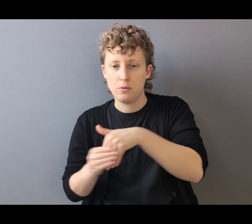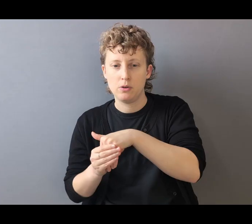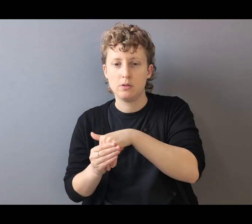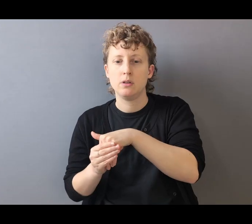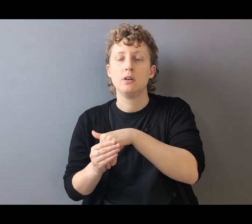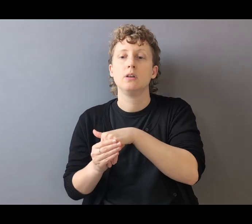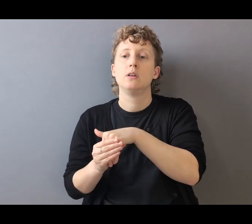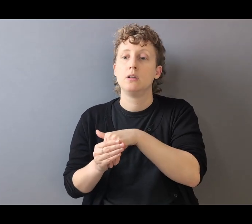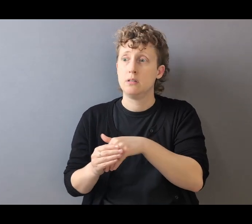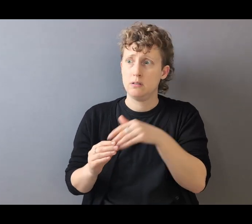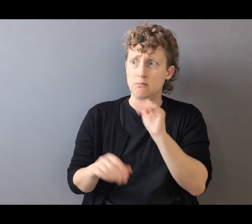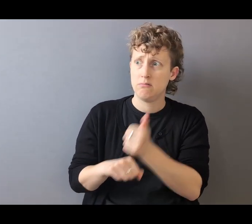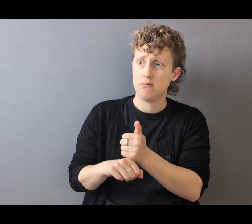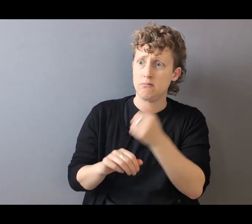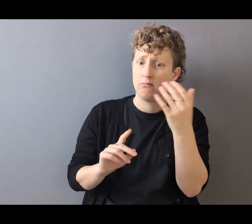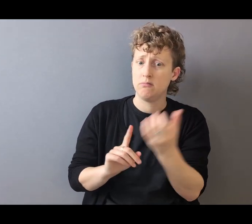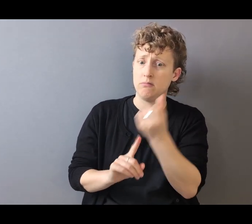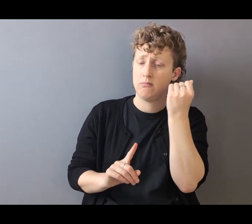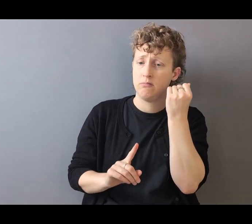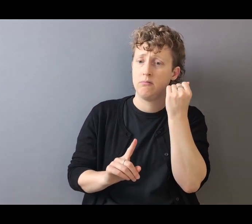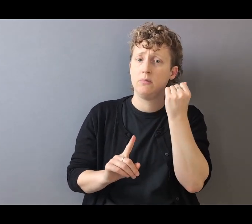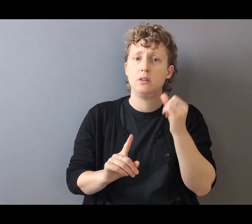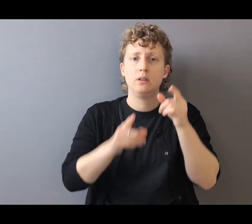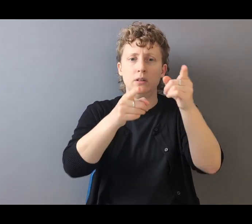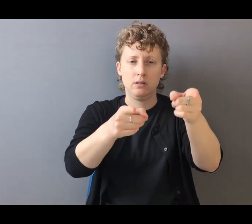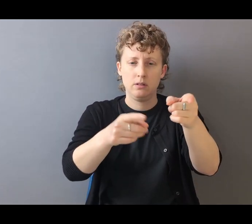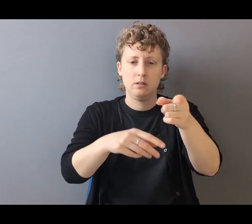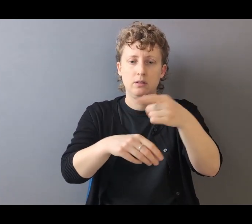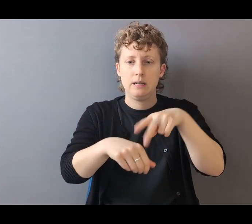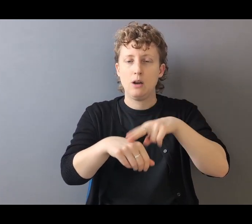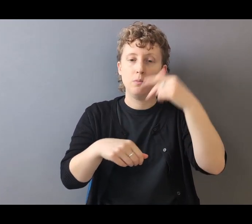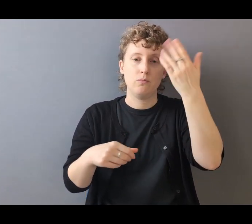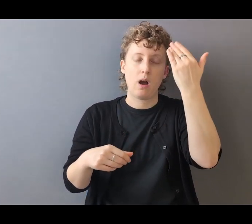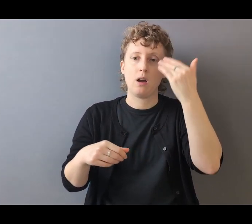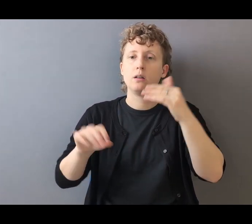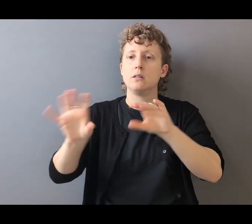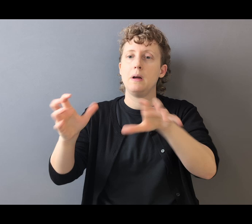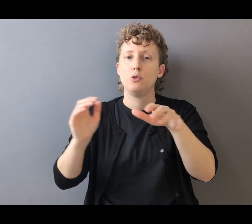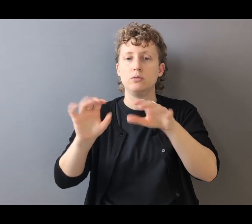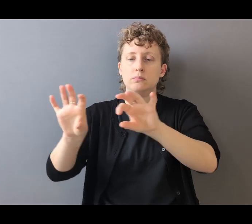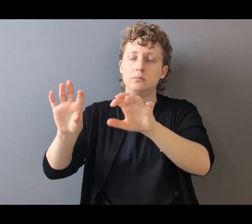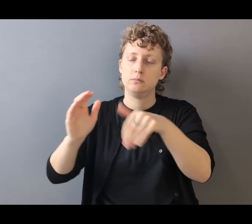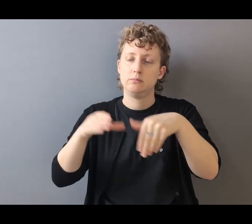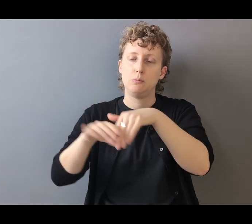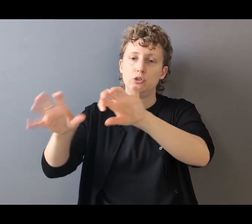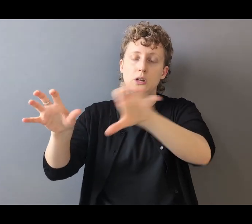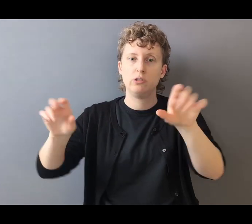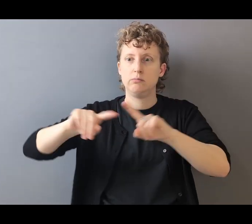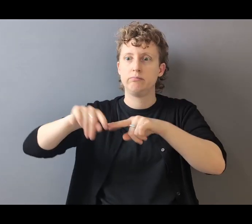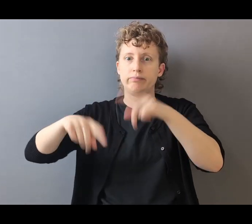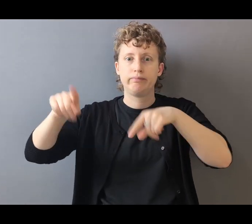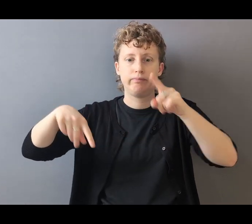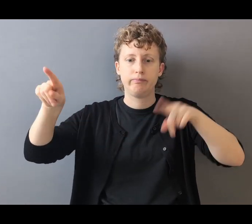nationally, because there's still many things going on at the different member states. Yeah, and it is going on in some of the